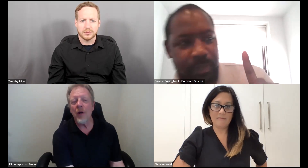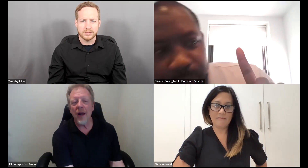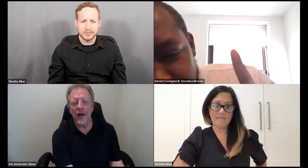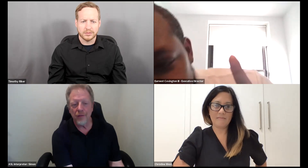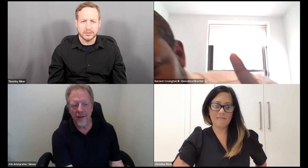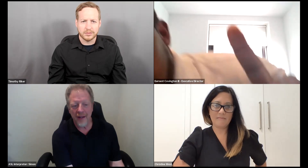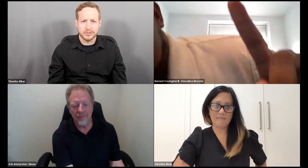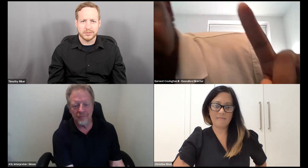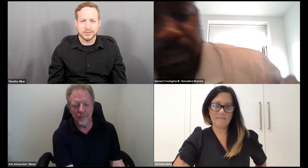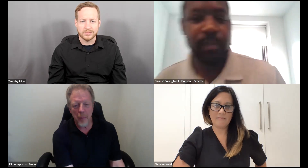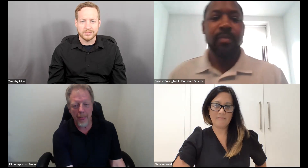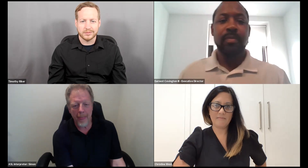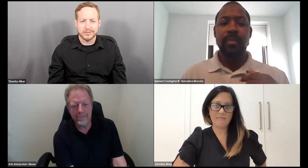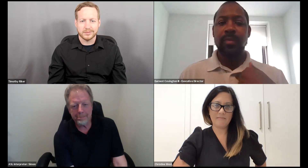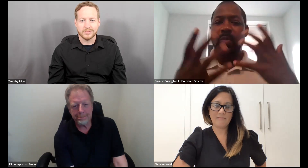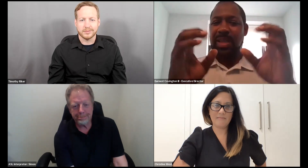Yes, I want to clarify that.